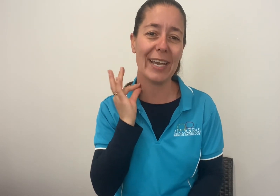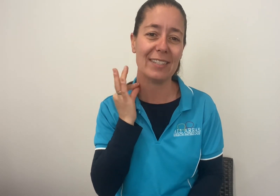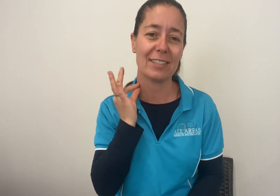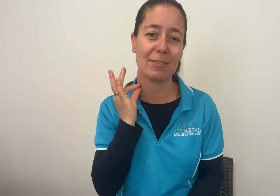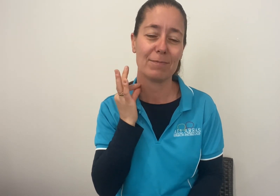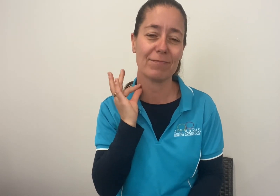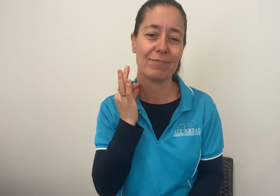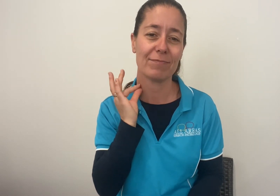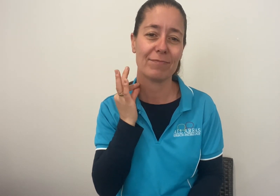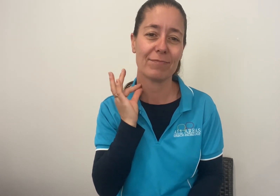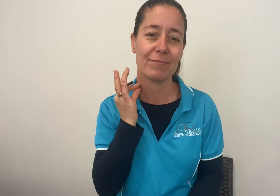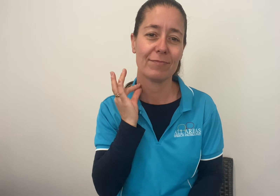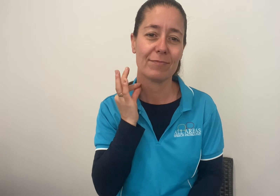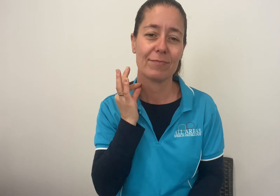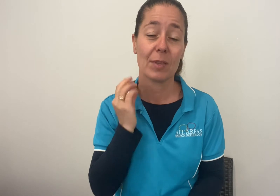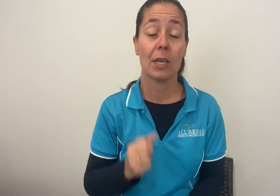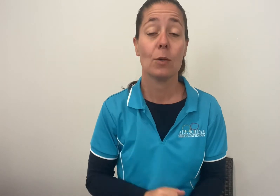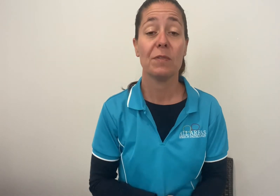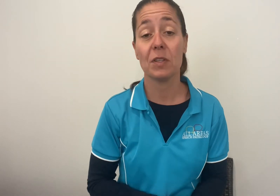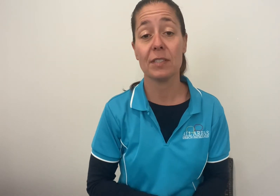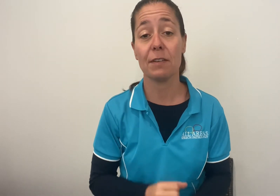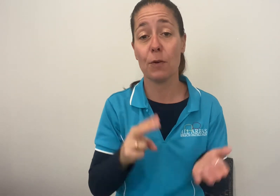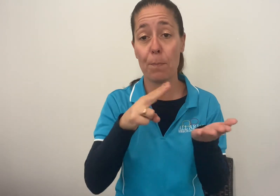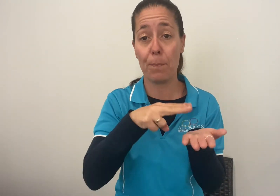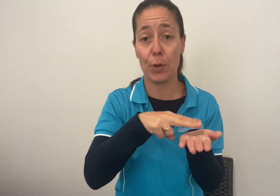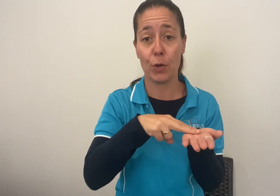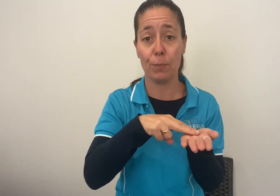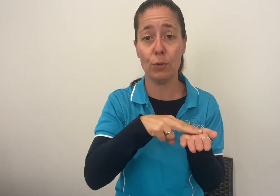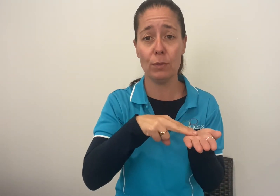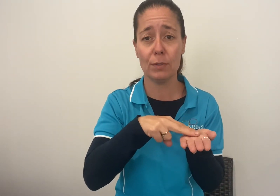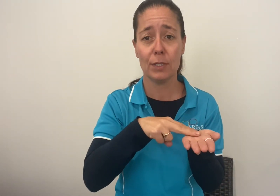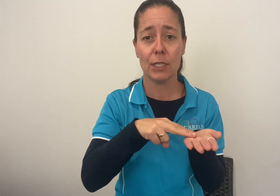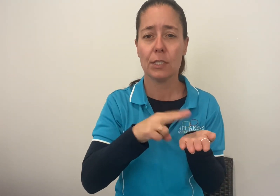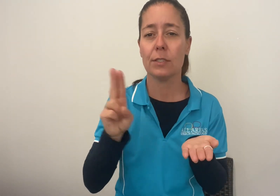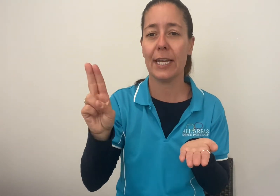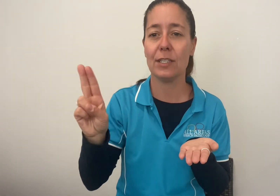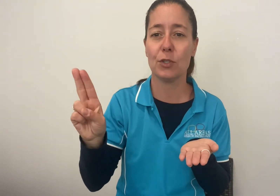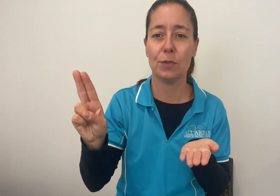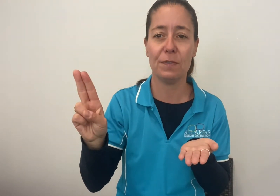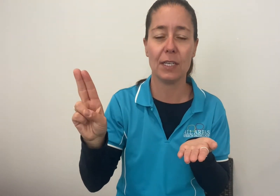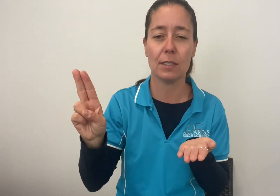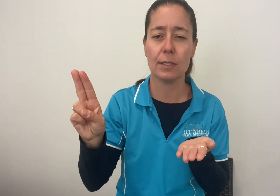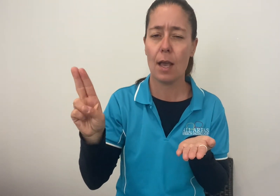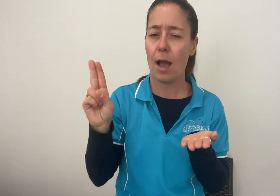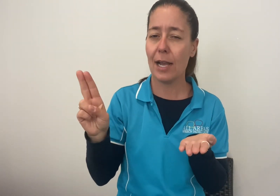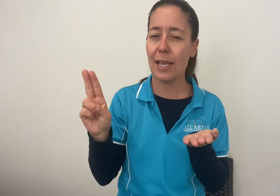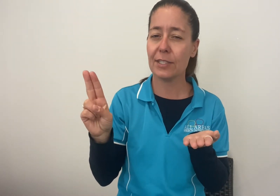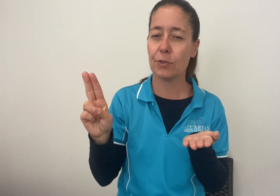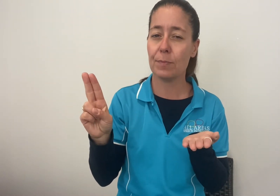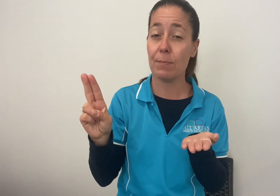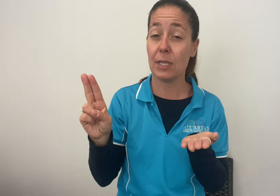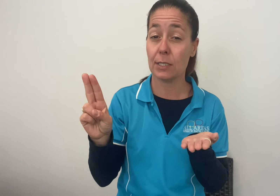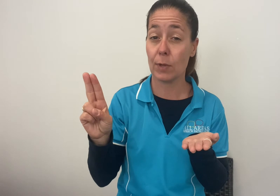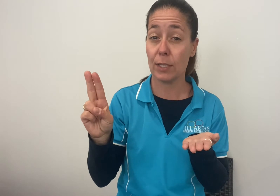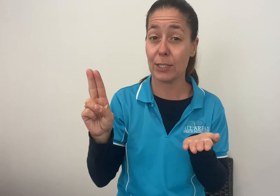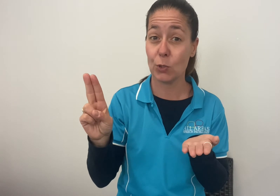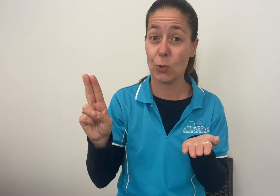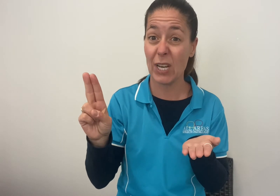white. We've got the sign for purple. So take two fingers. I like to remember this one like two colours